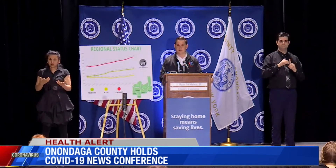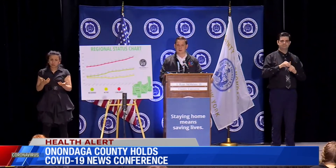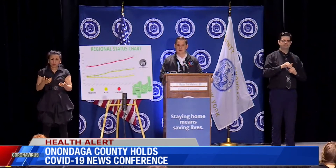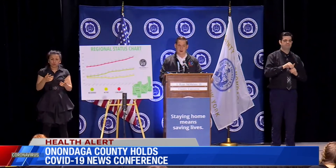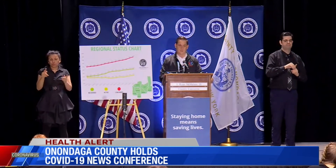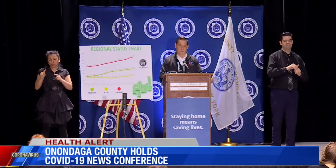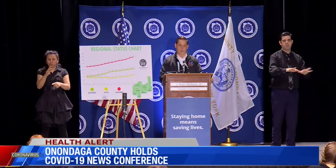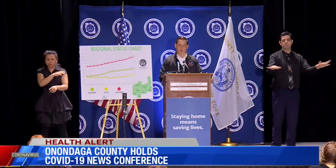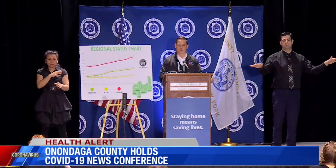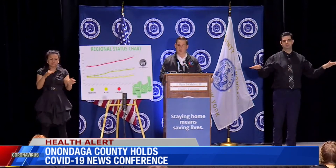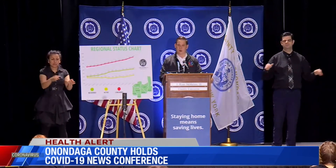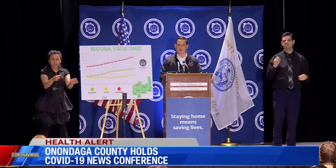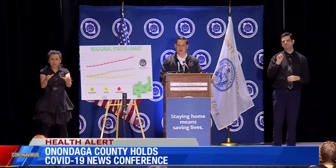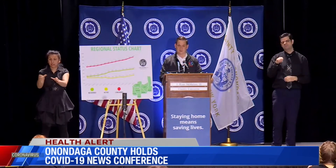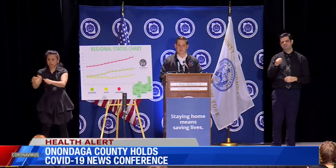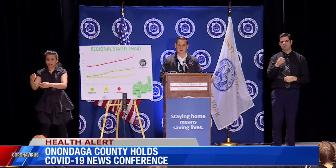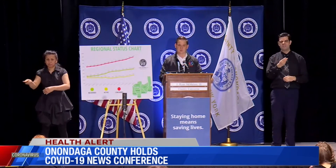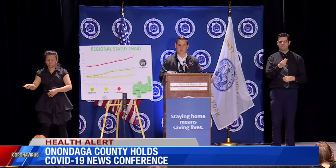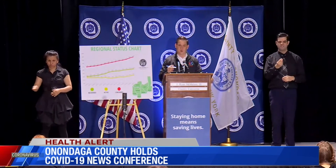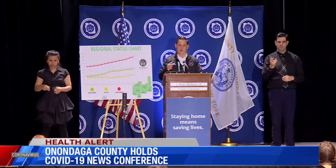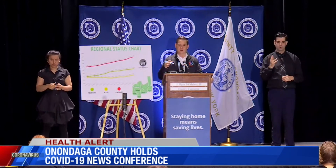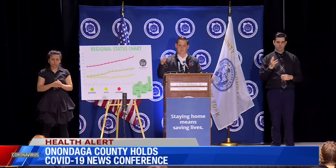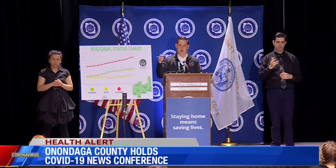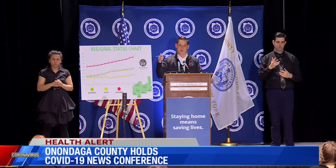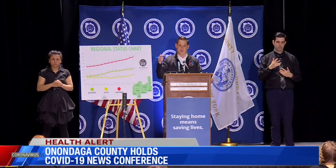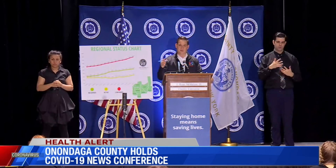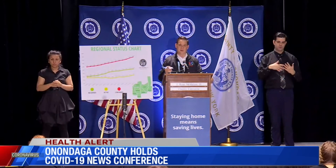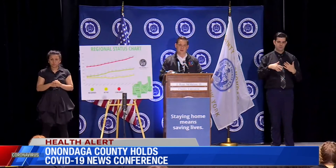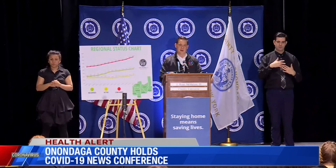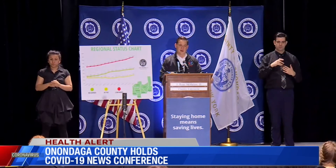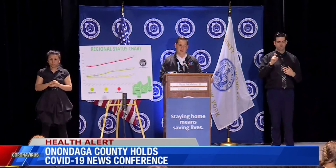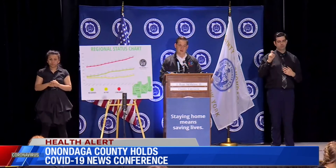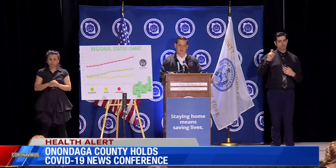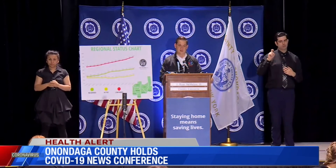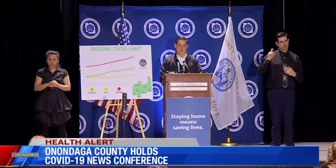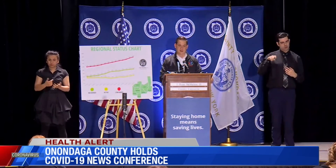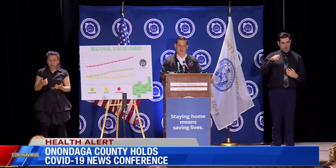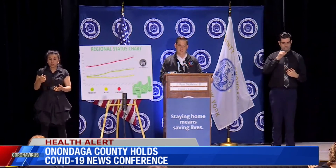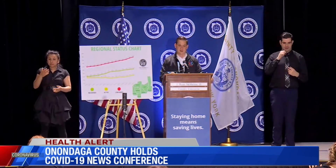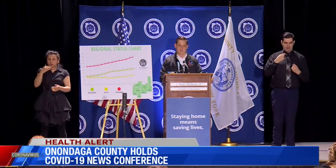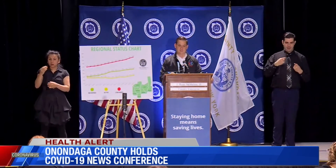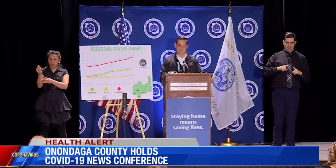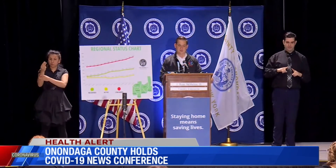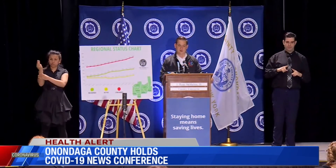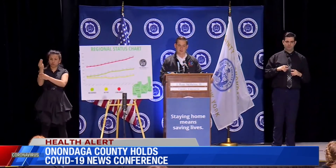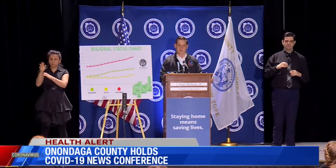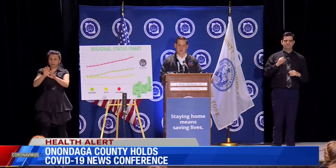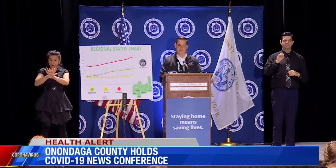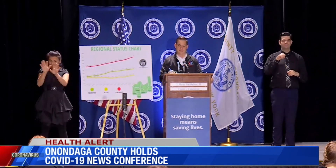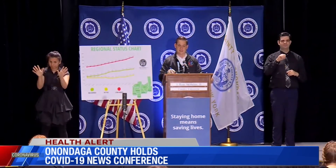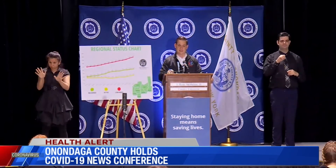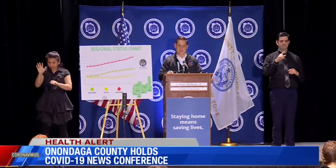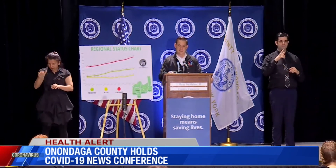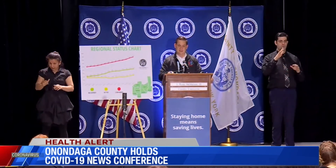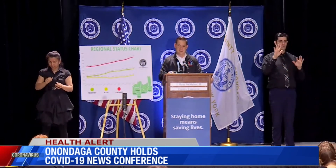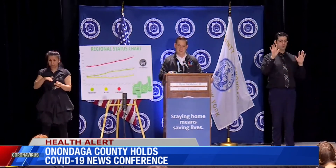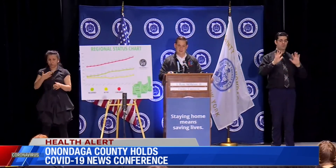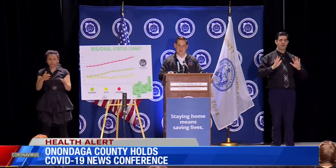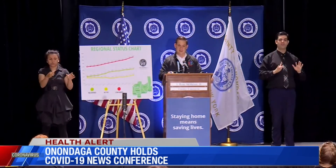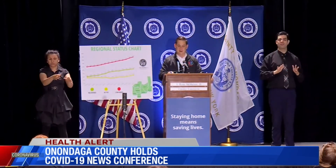happened. We're concerned about that when the weather gets better. And certainly if we